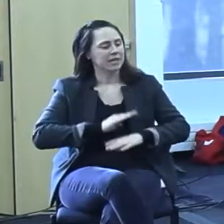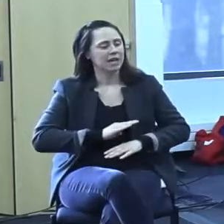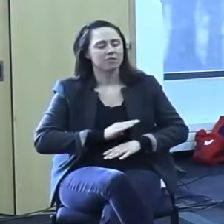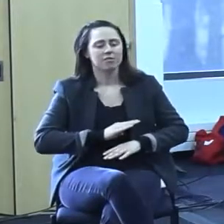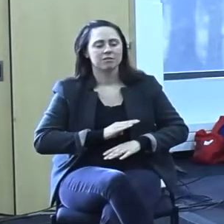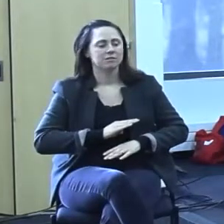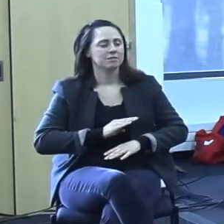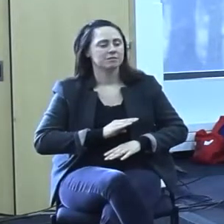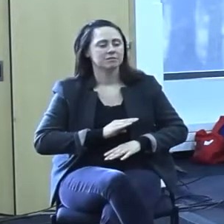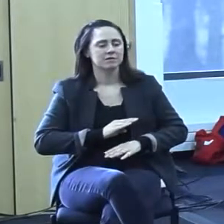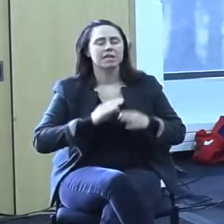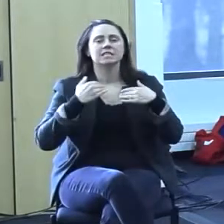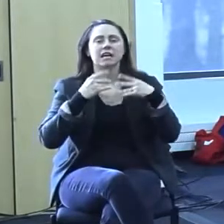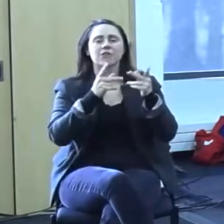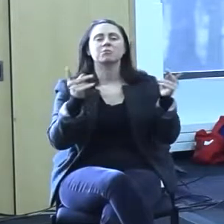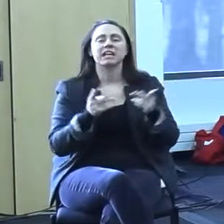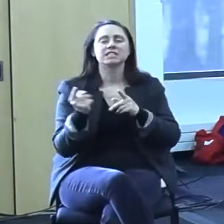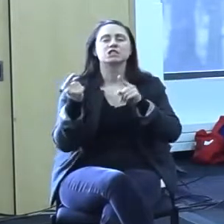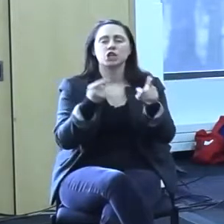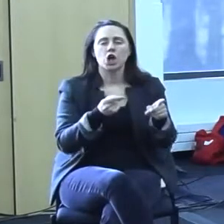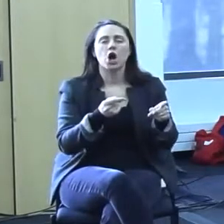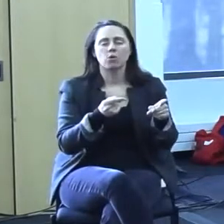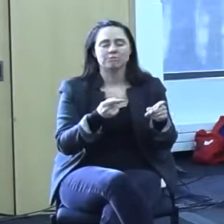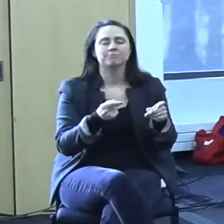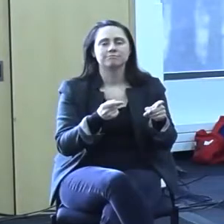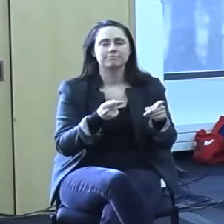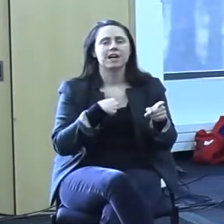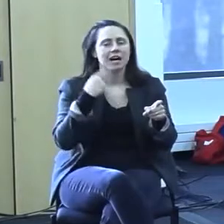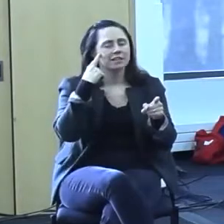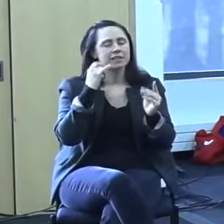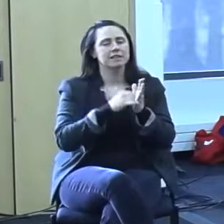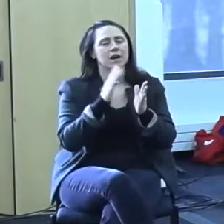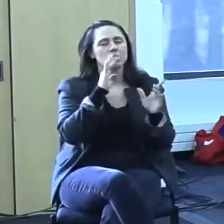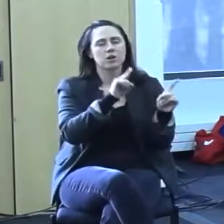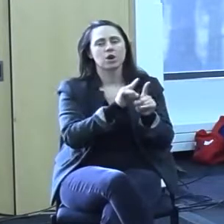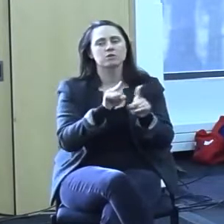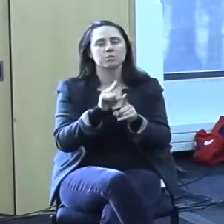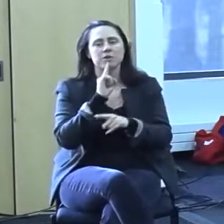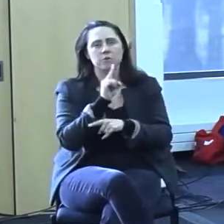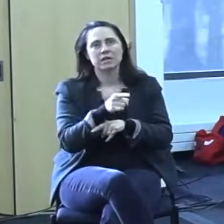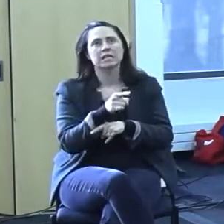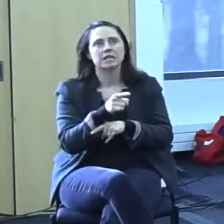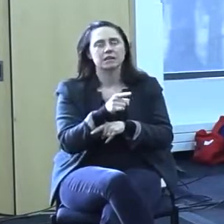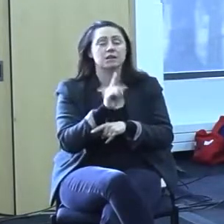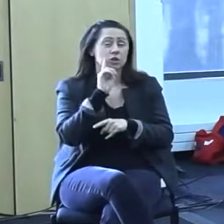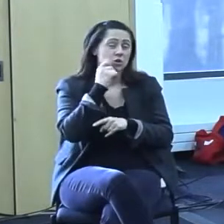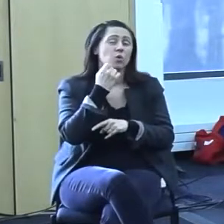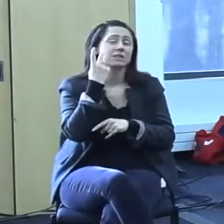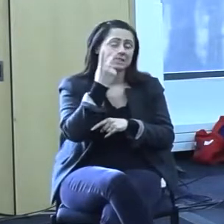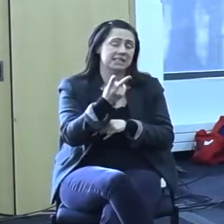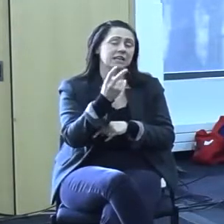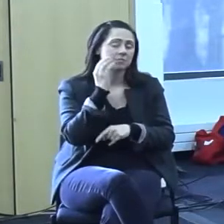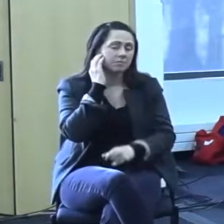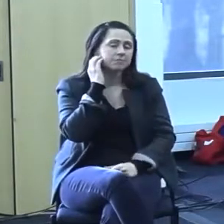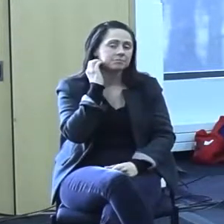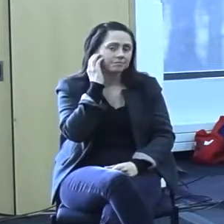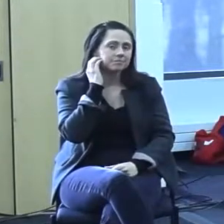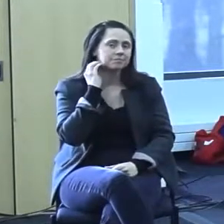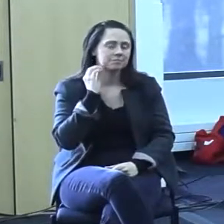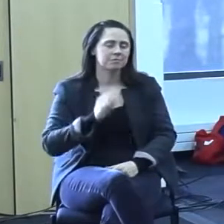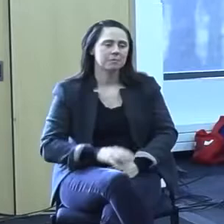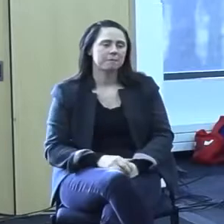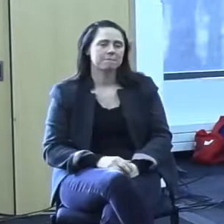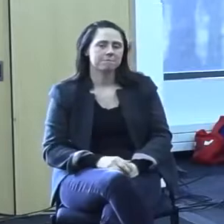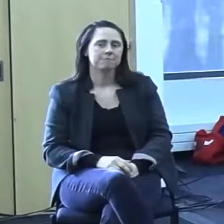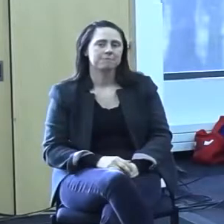like to have a place to go at least. I think that would also be really cool to see.